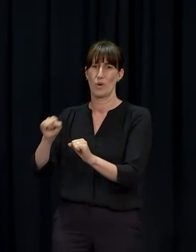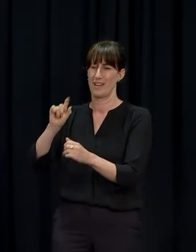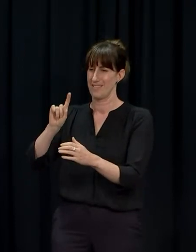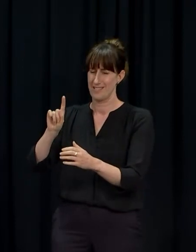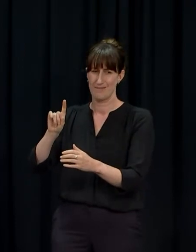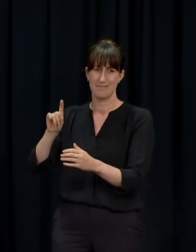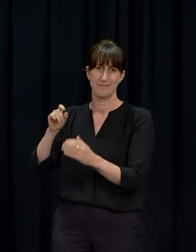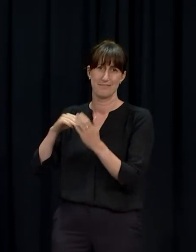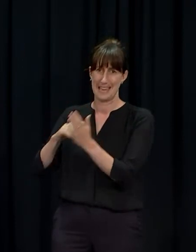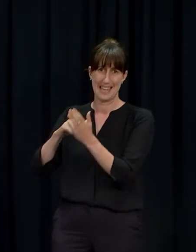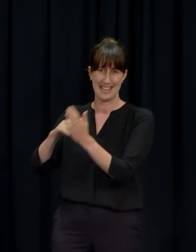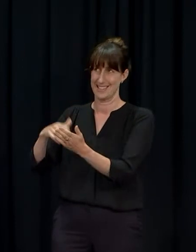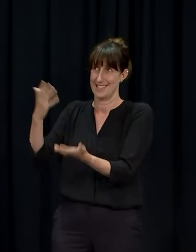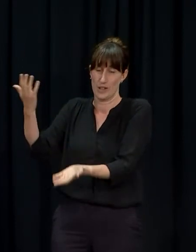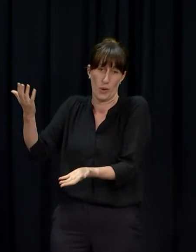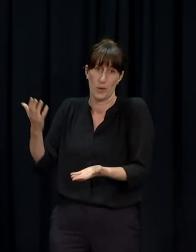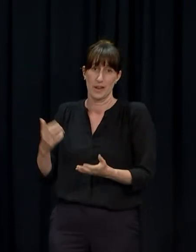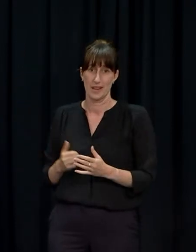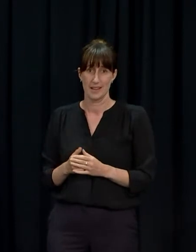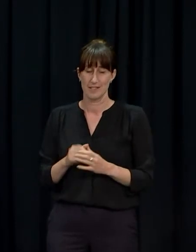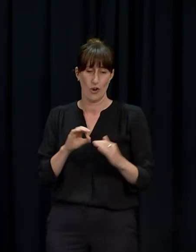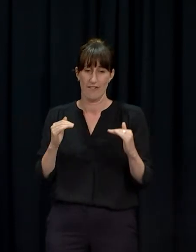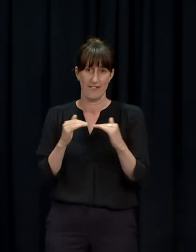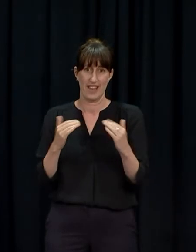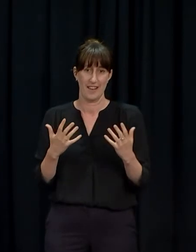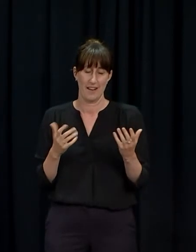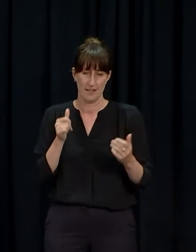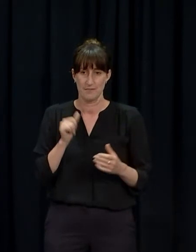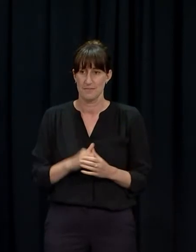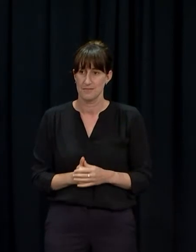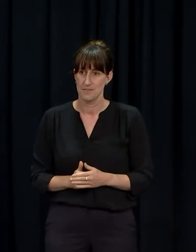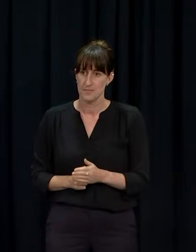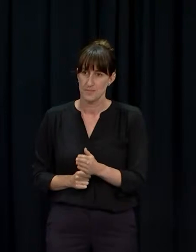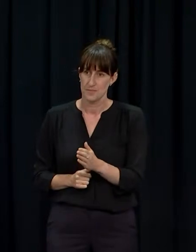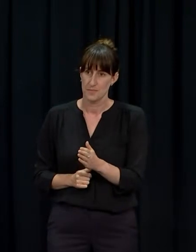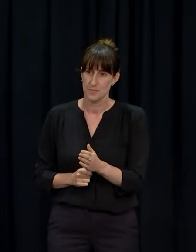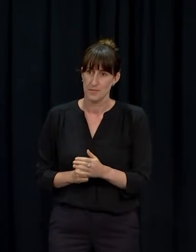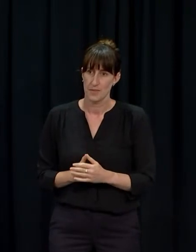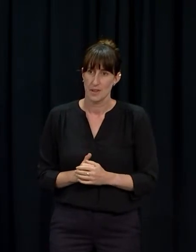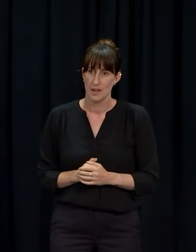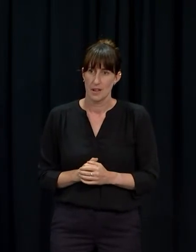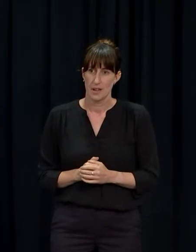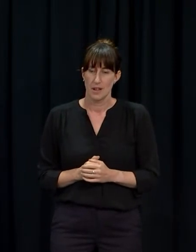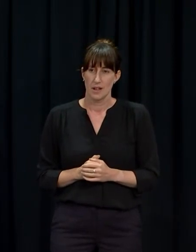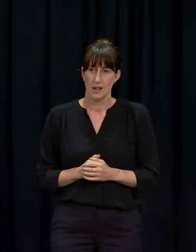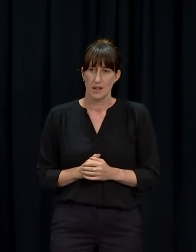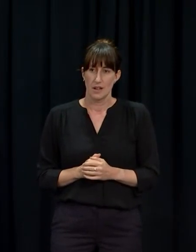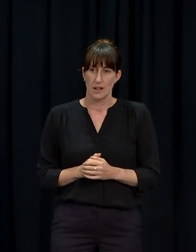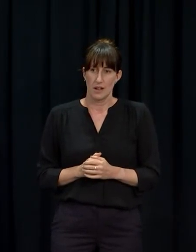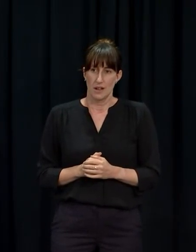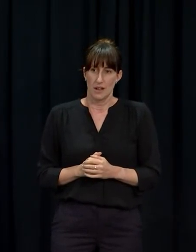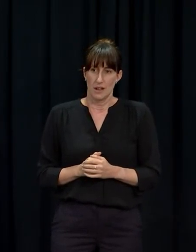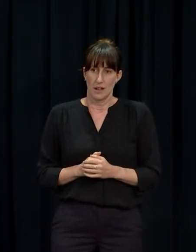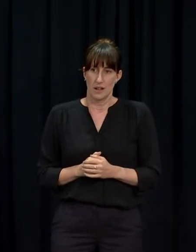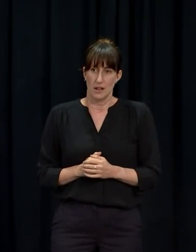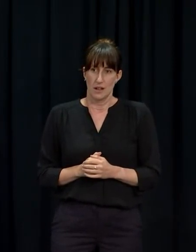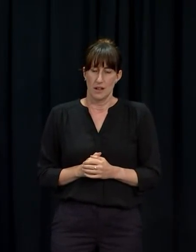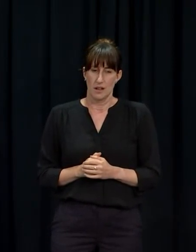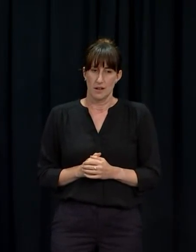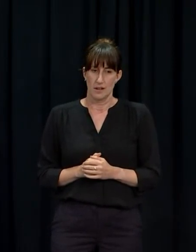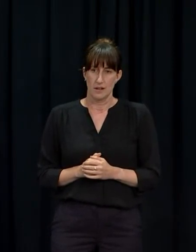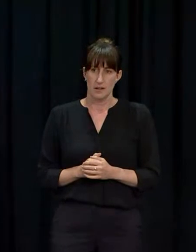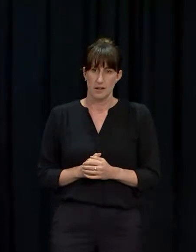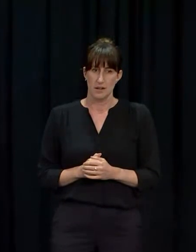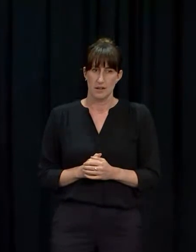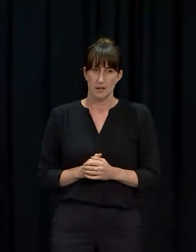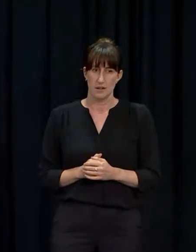threshold to move into phase 2? The definition in the plan just says whether in more cases circulating, but given the